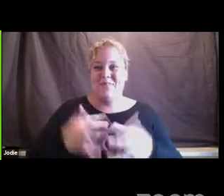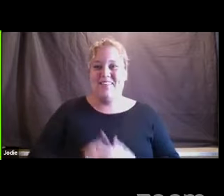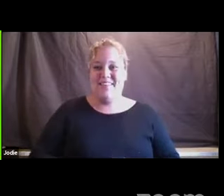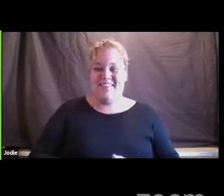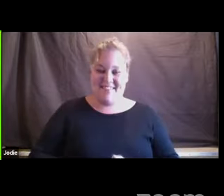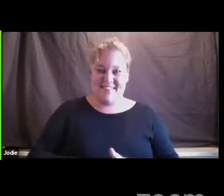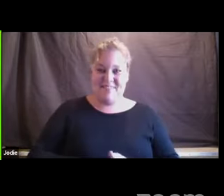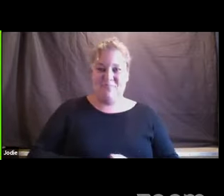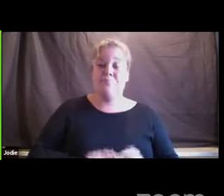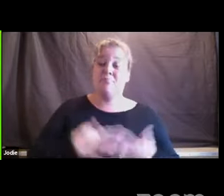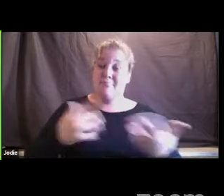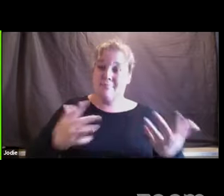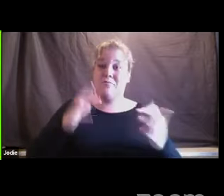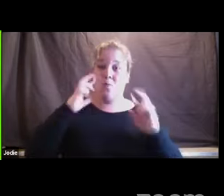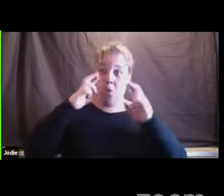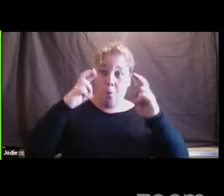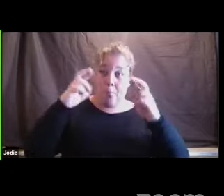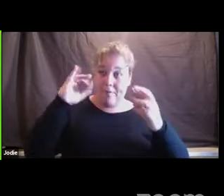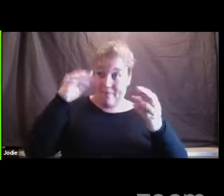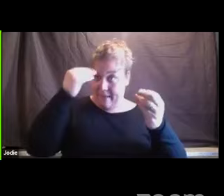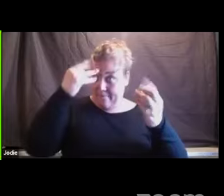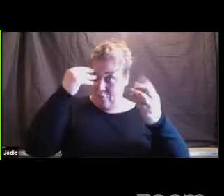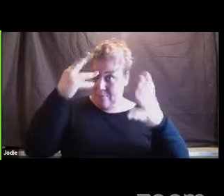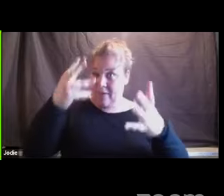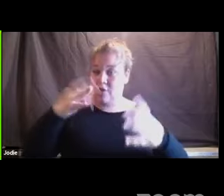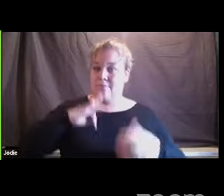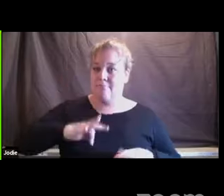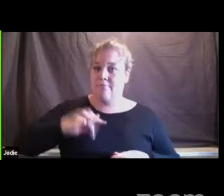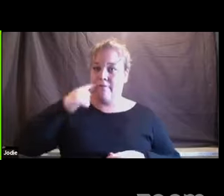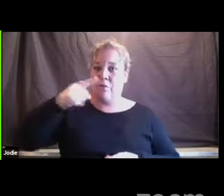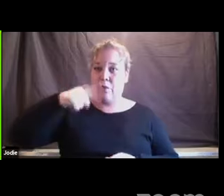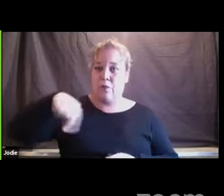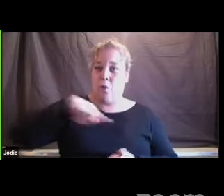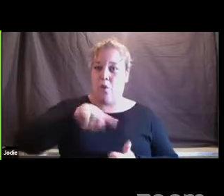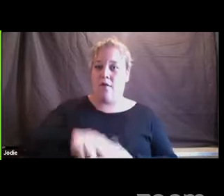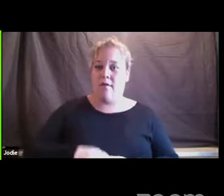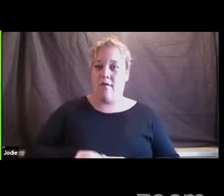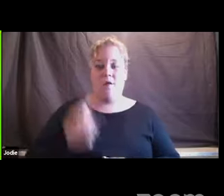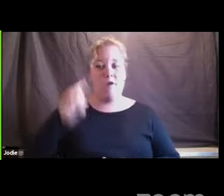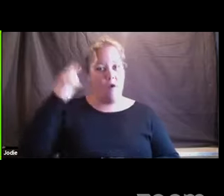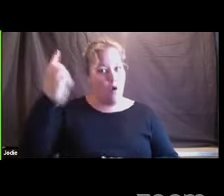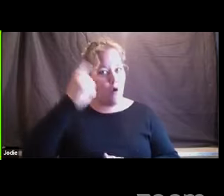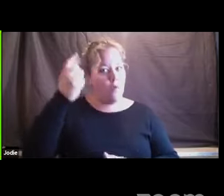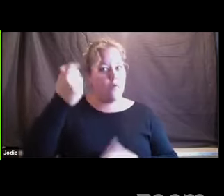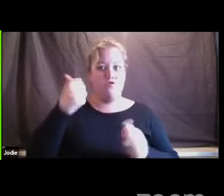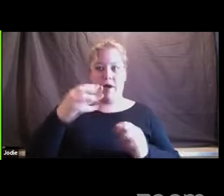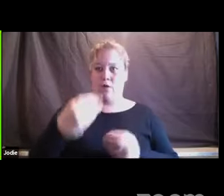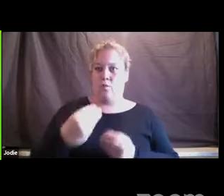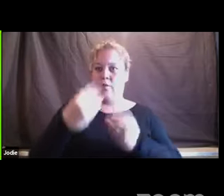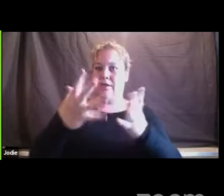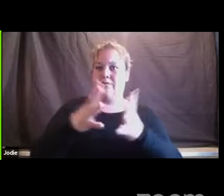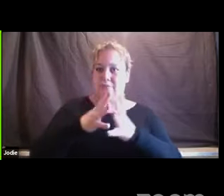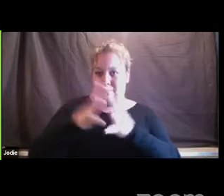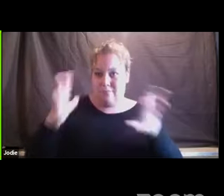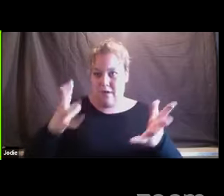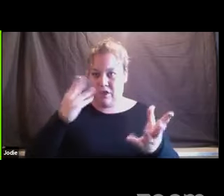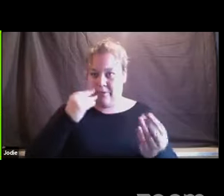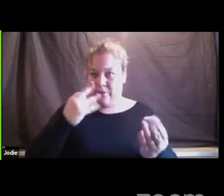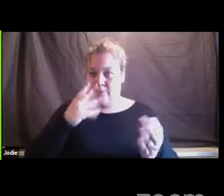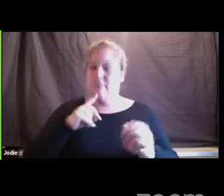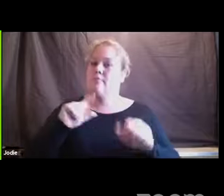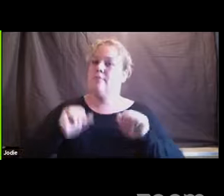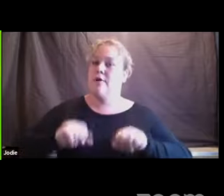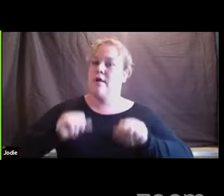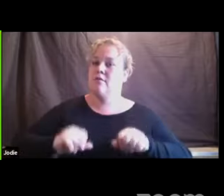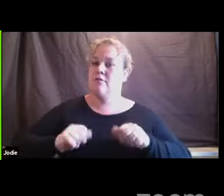Well, hopefully the information today has been helpful. We always try to give you as much information as we can to help you